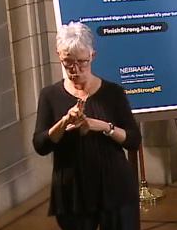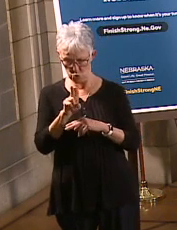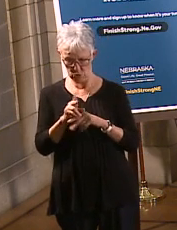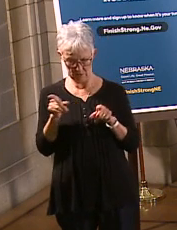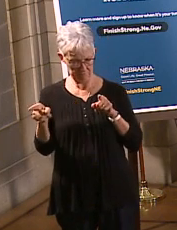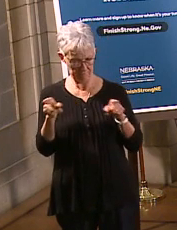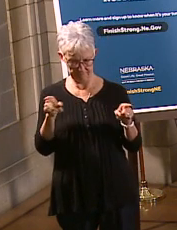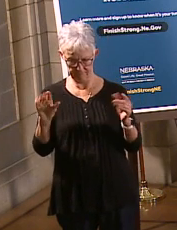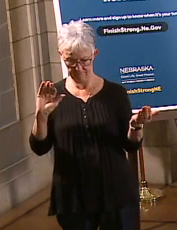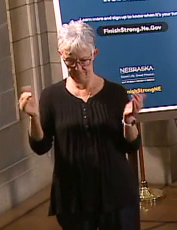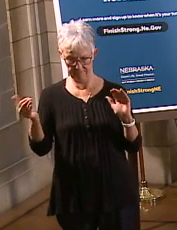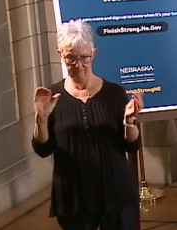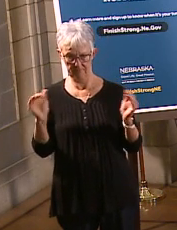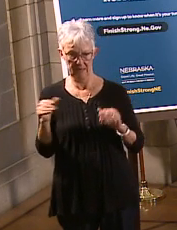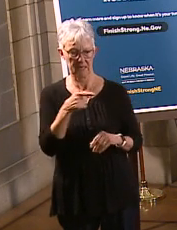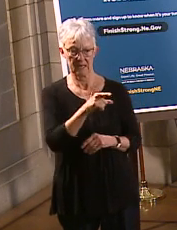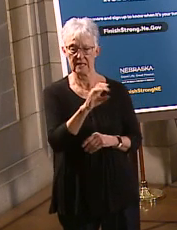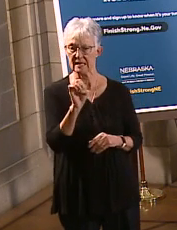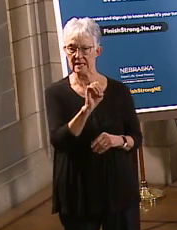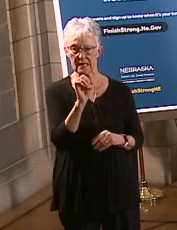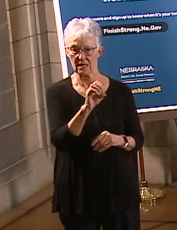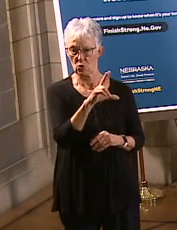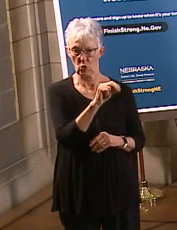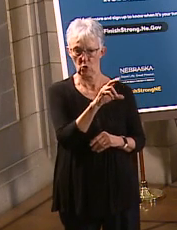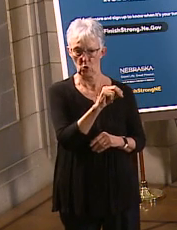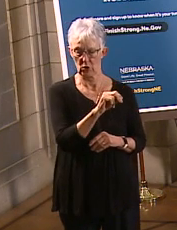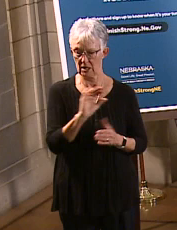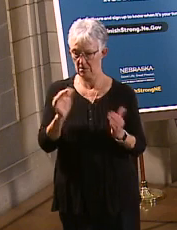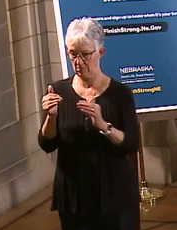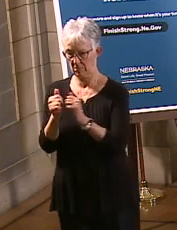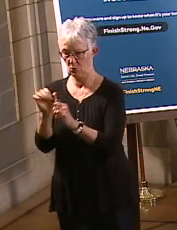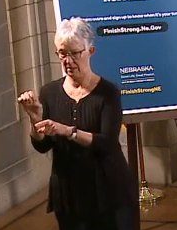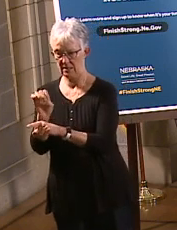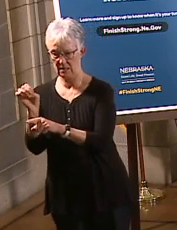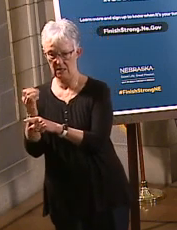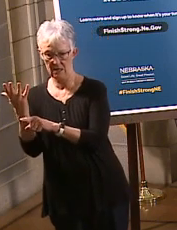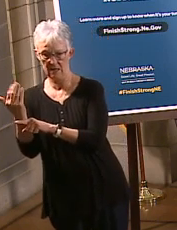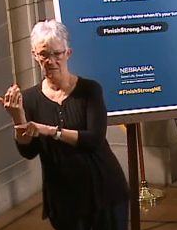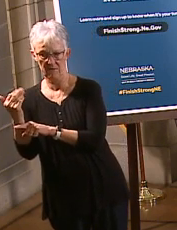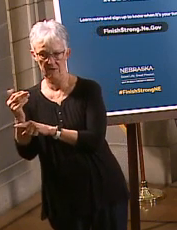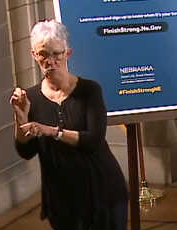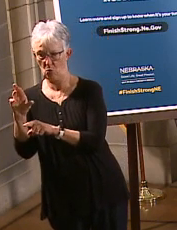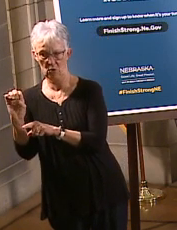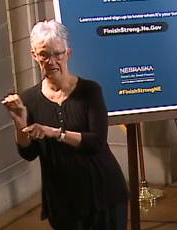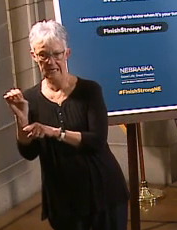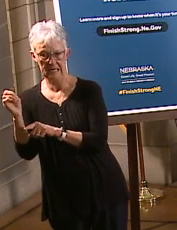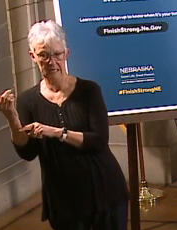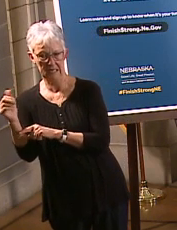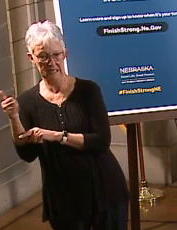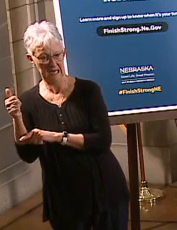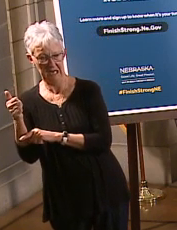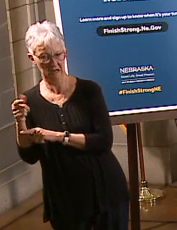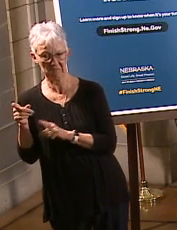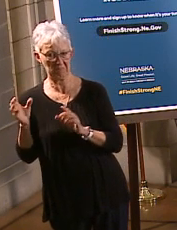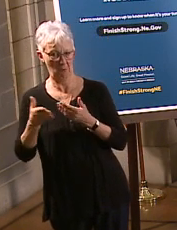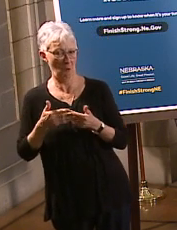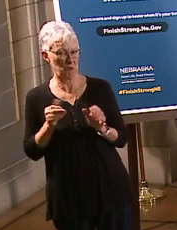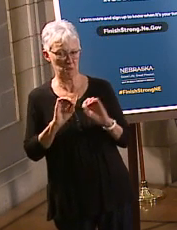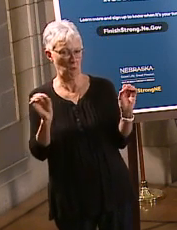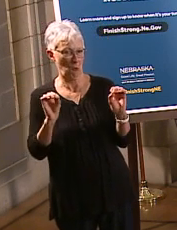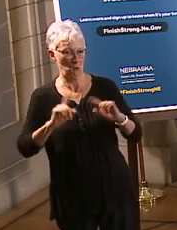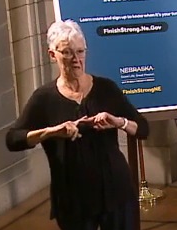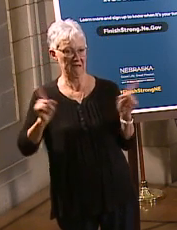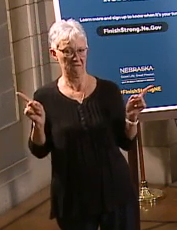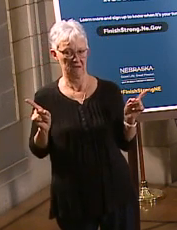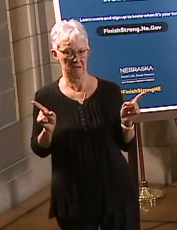efficiency basically shows that there is no major difference between E30 run vehicle and E15 or E10 run vehicle. So the